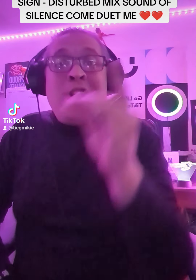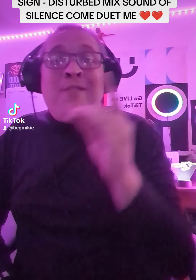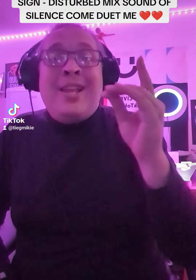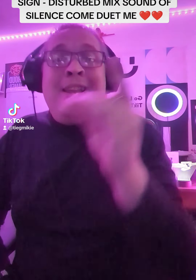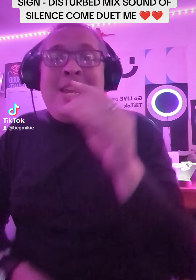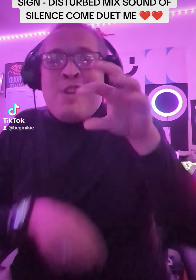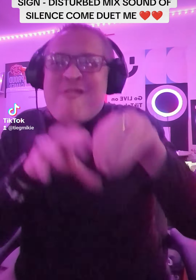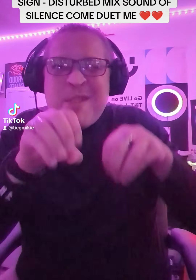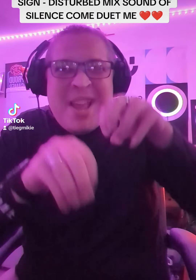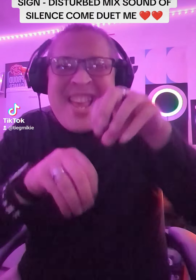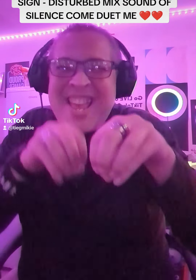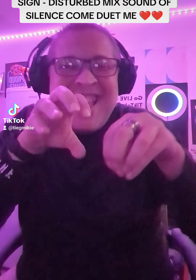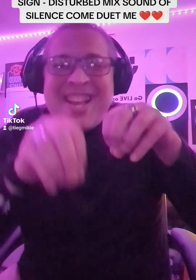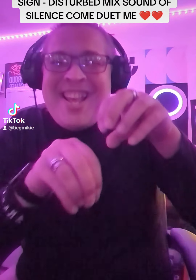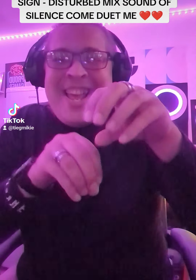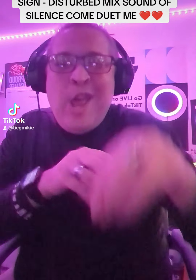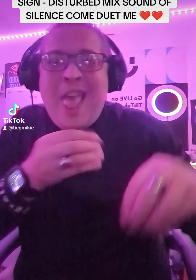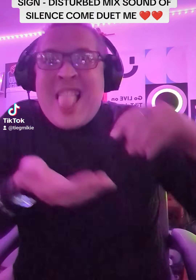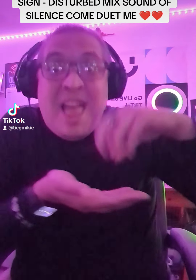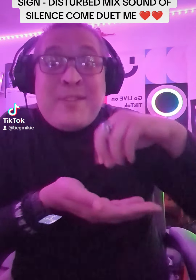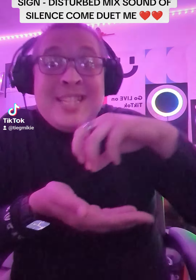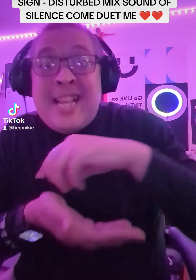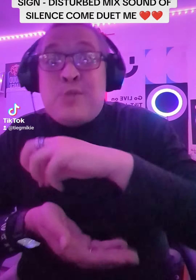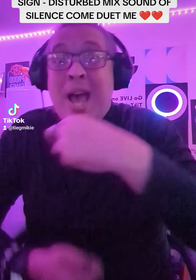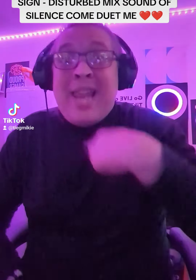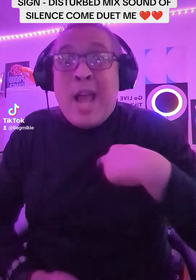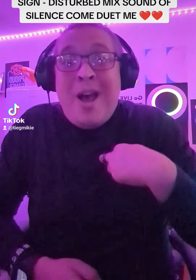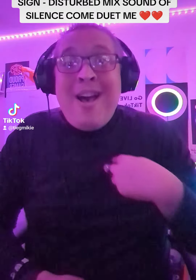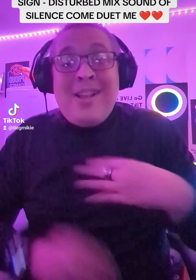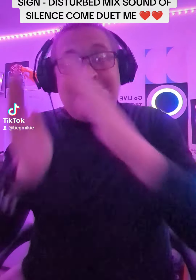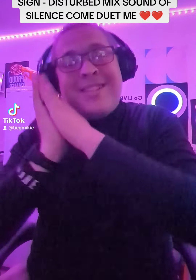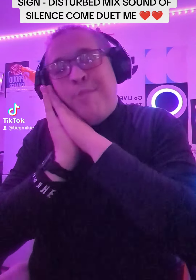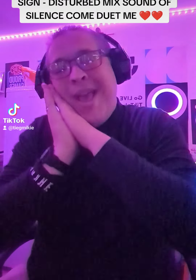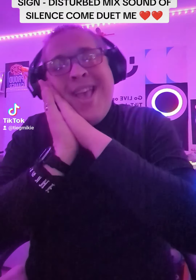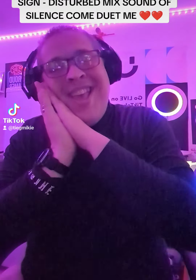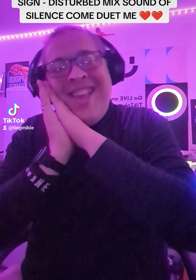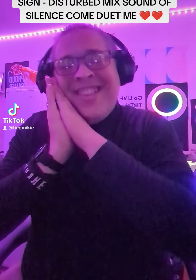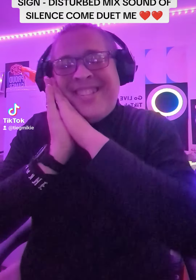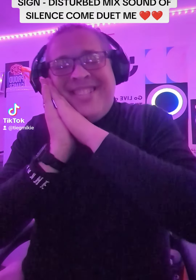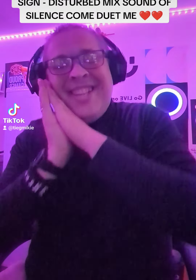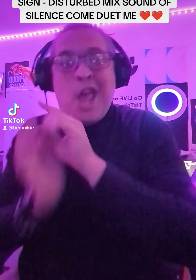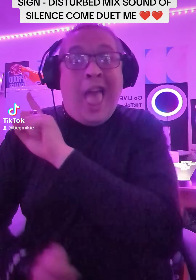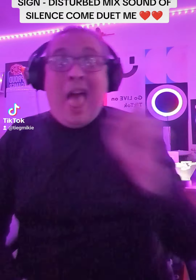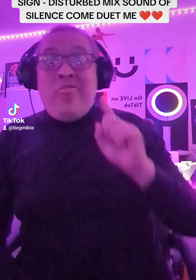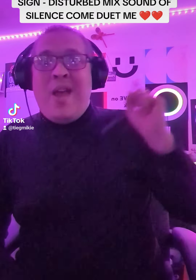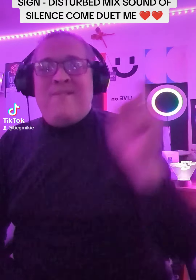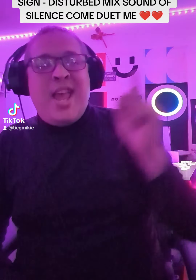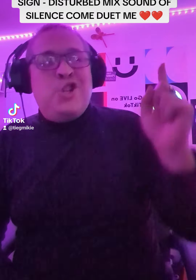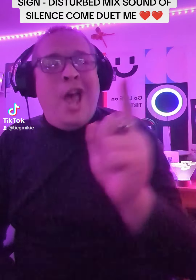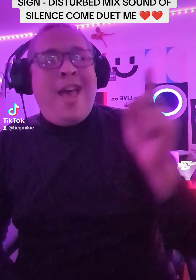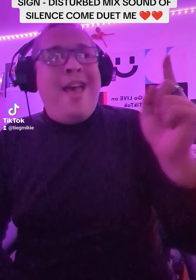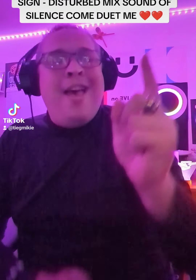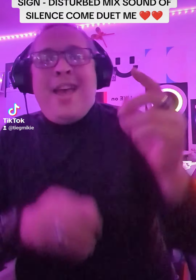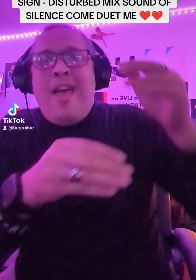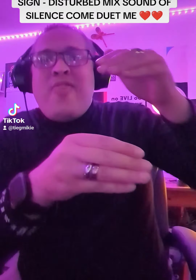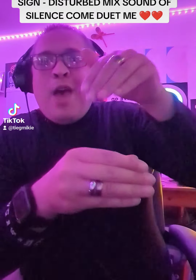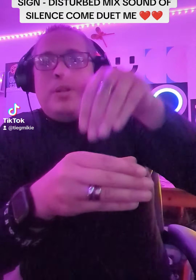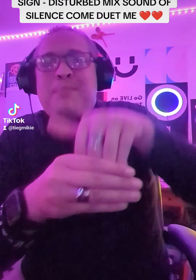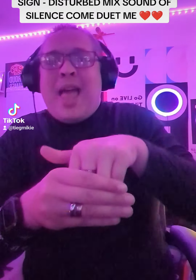vision softly made me, left it scenes while I was sleeping And a vision